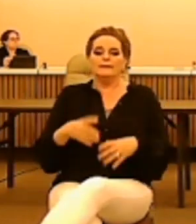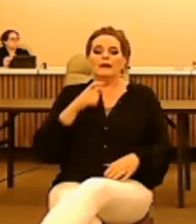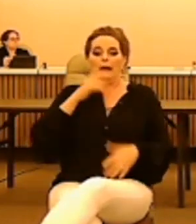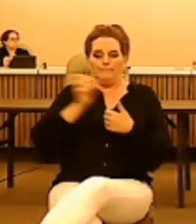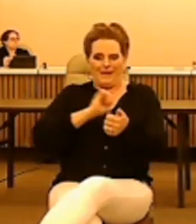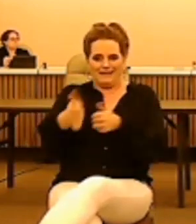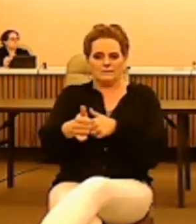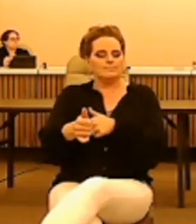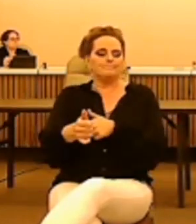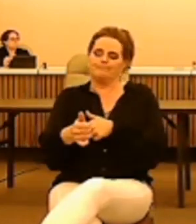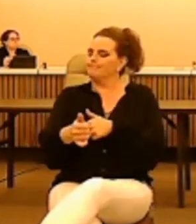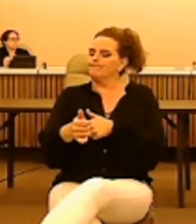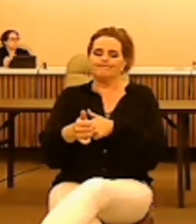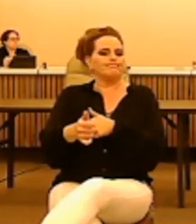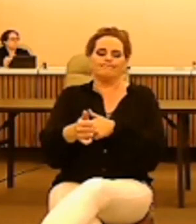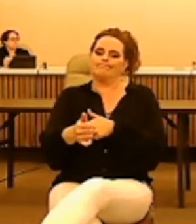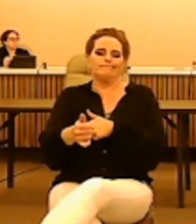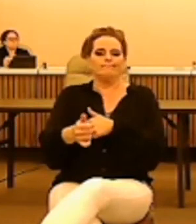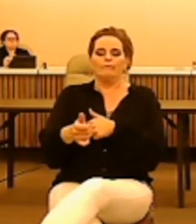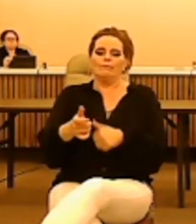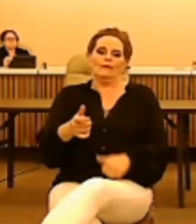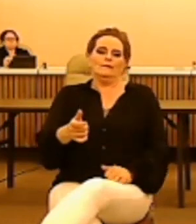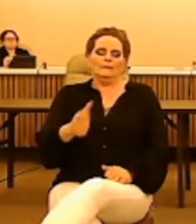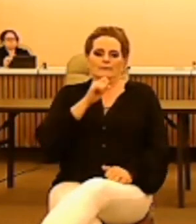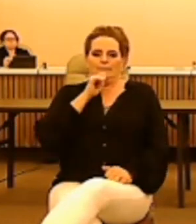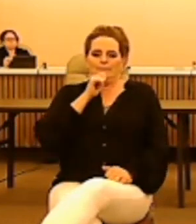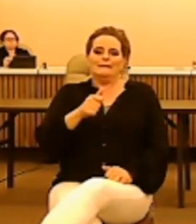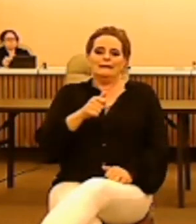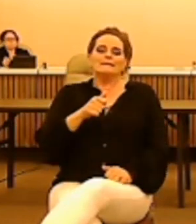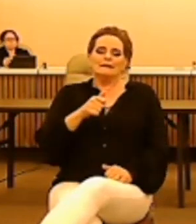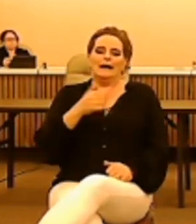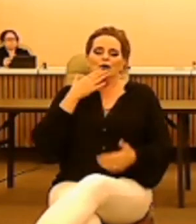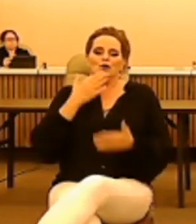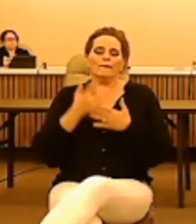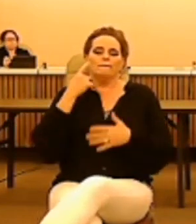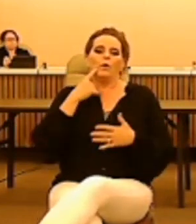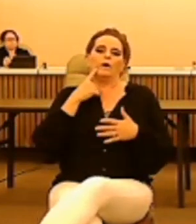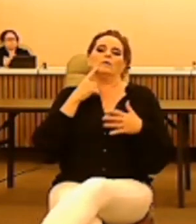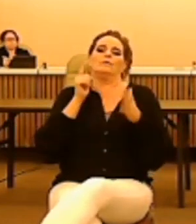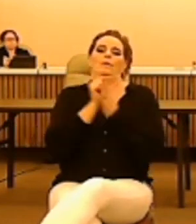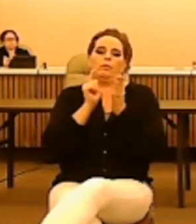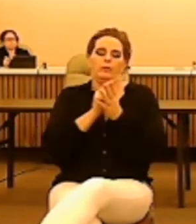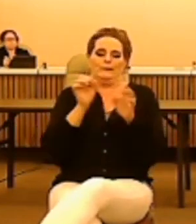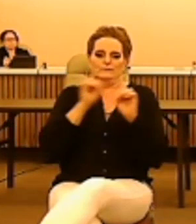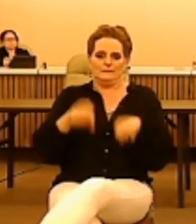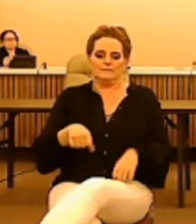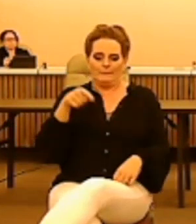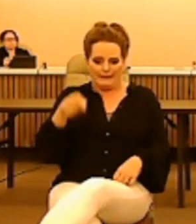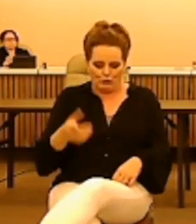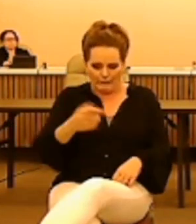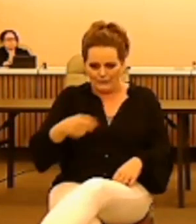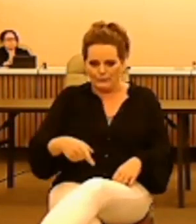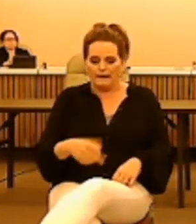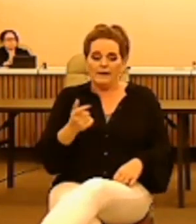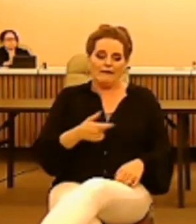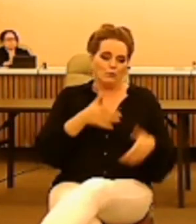passed. You're not doing justice to the legislative system, in my opinion. If what you're asking for is going to pass or fail, it should pass or